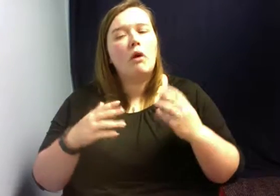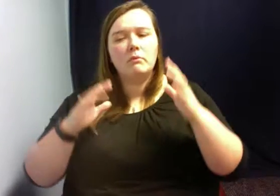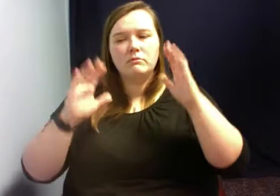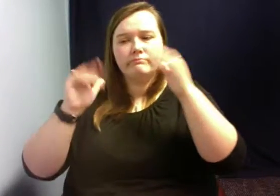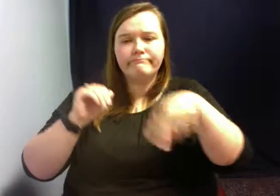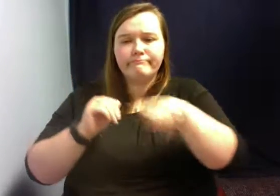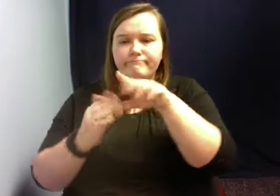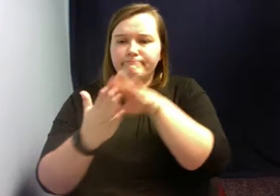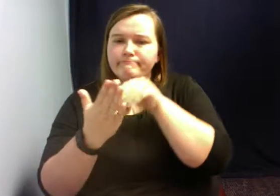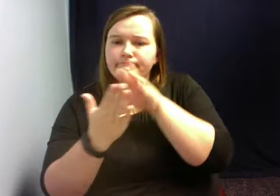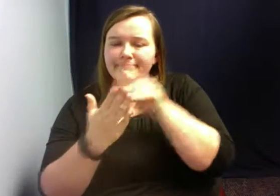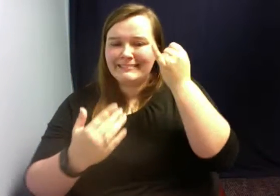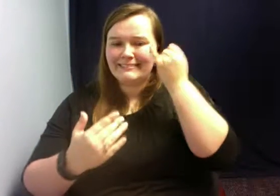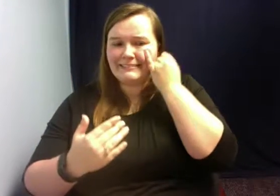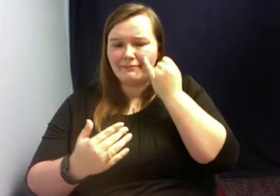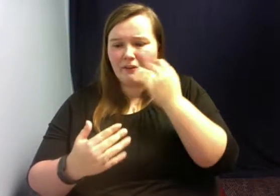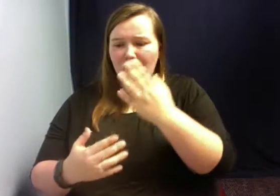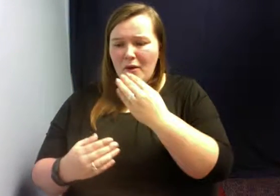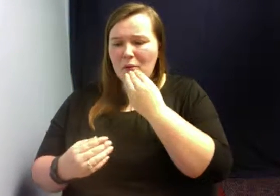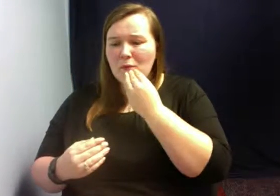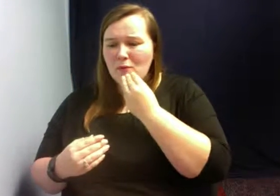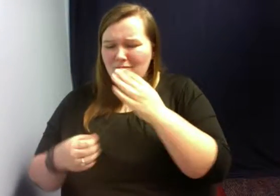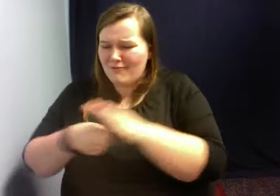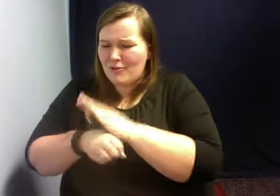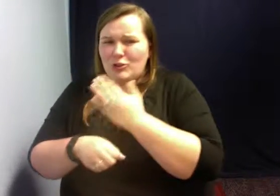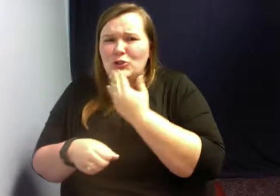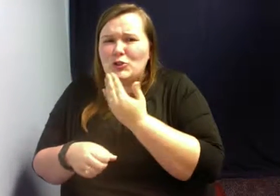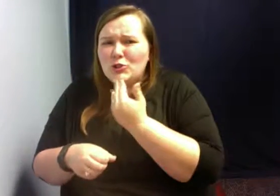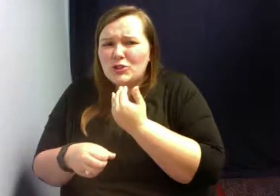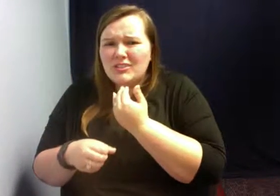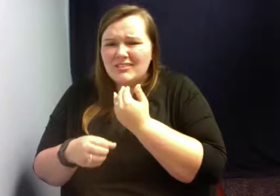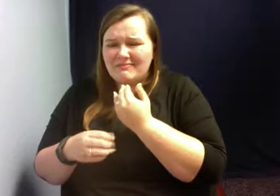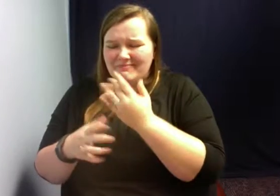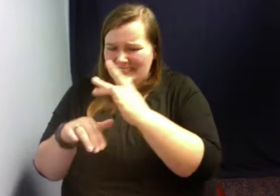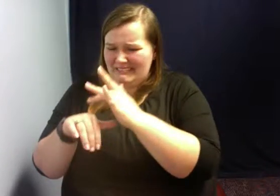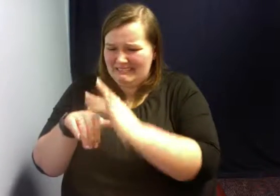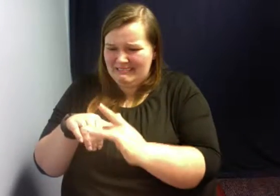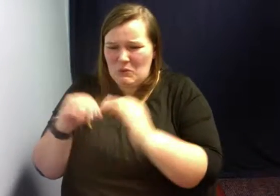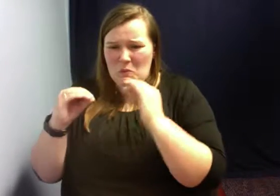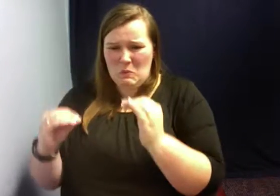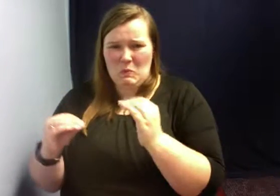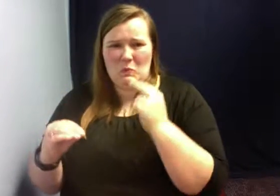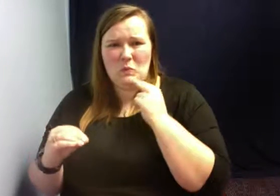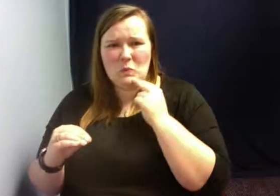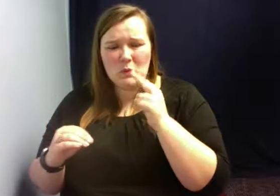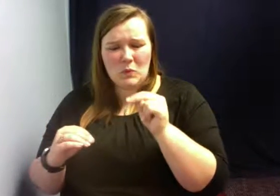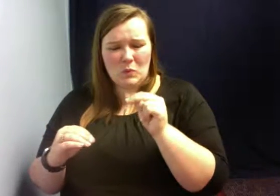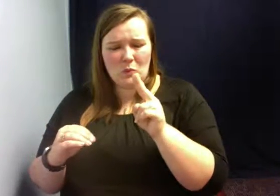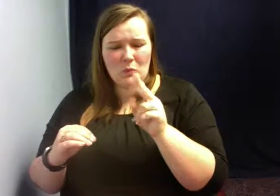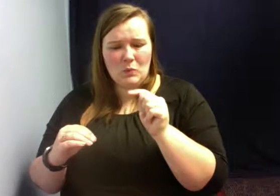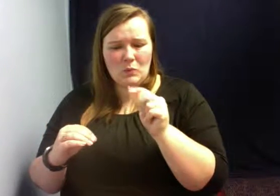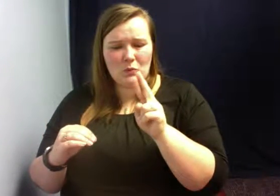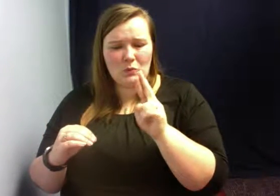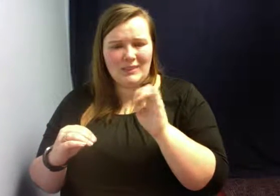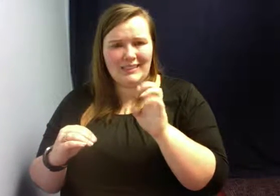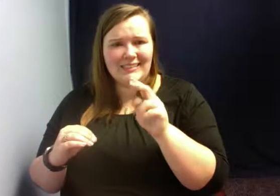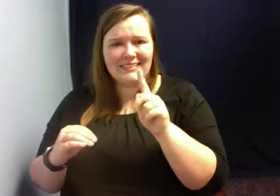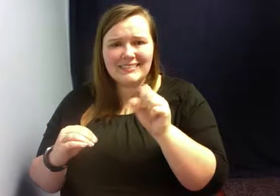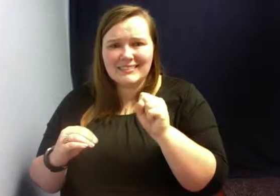to learn if their diets are full of sugar and empty of nutrients? What can they